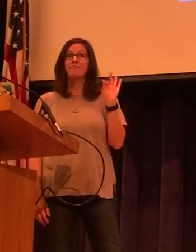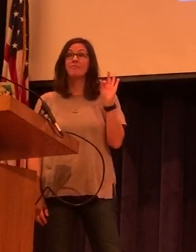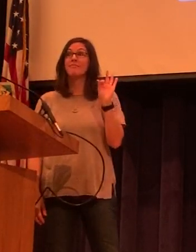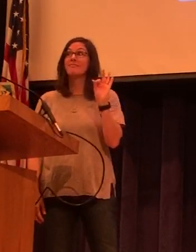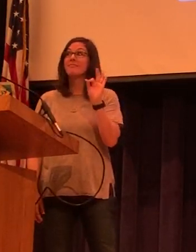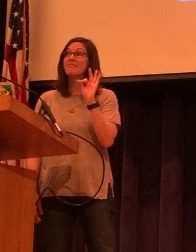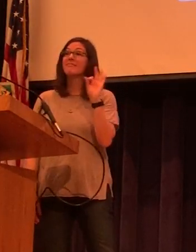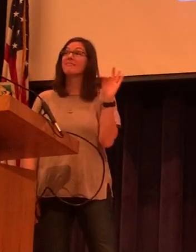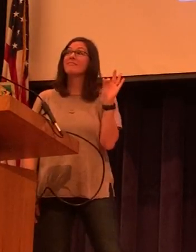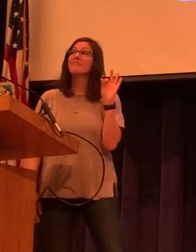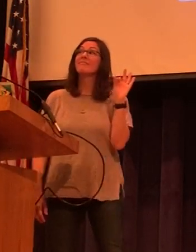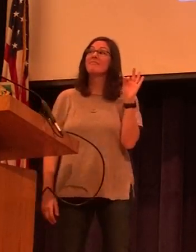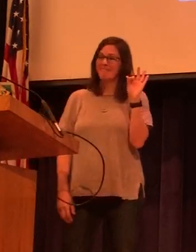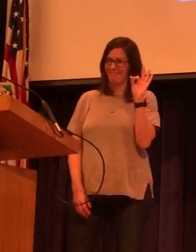Does everyone have enough time?